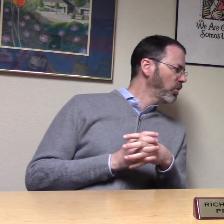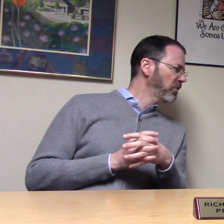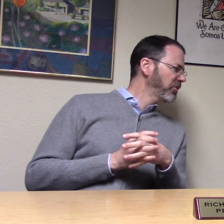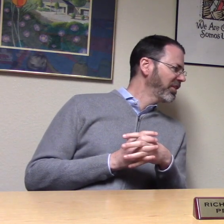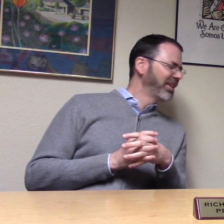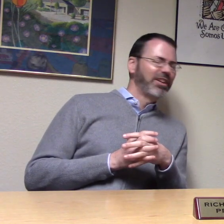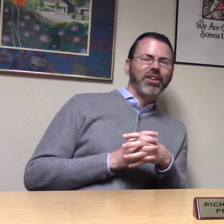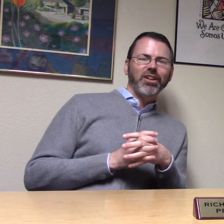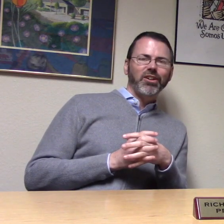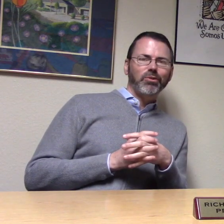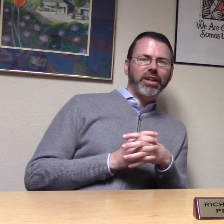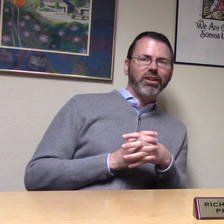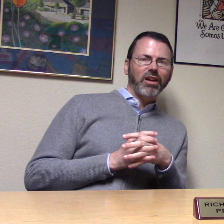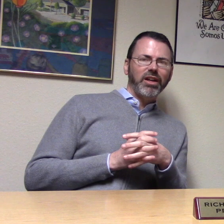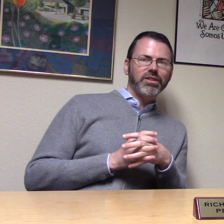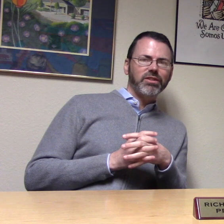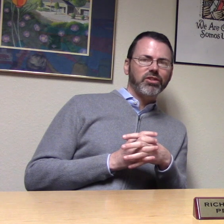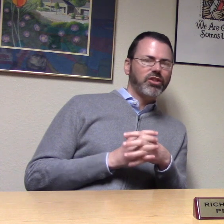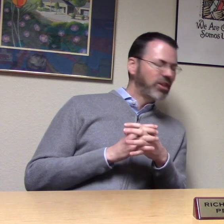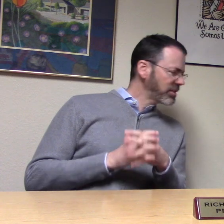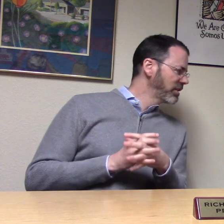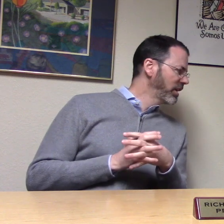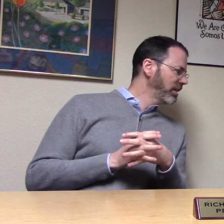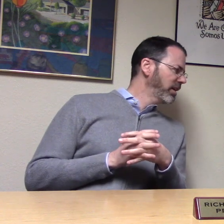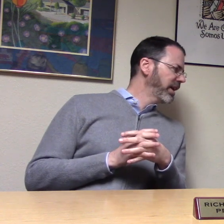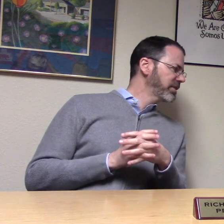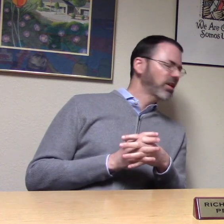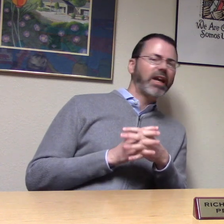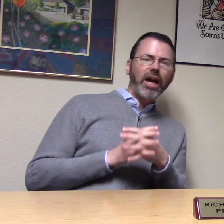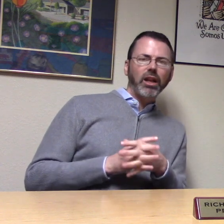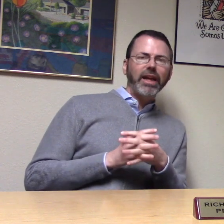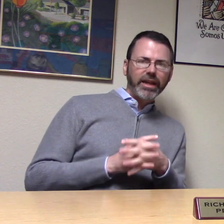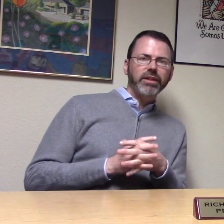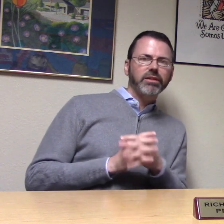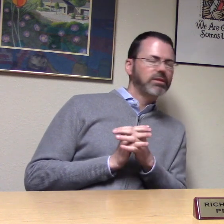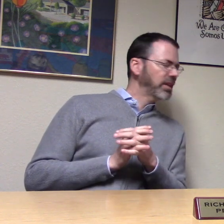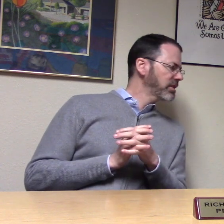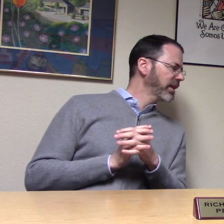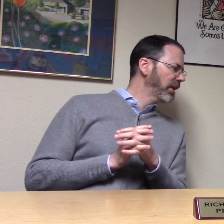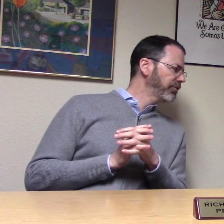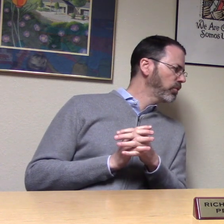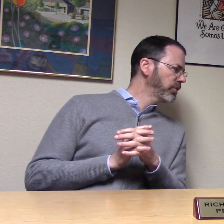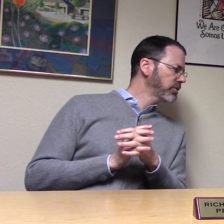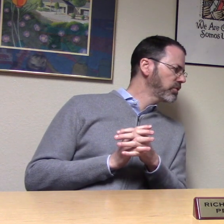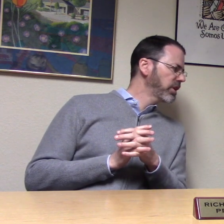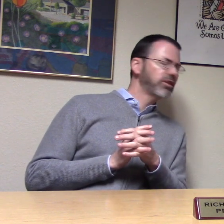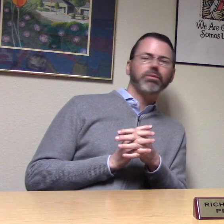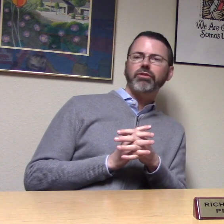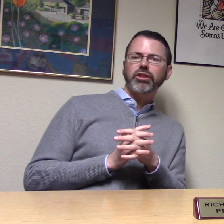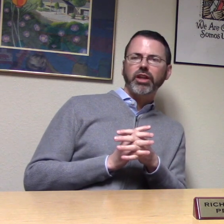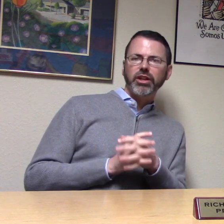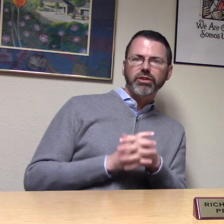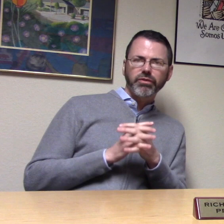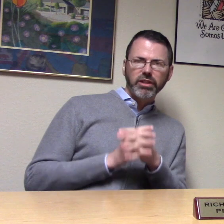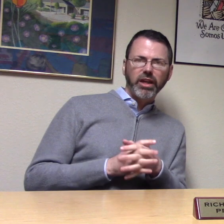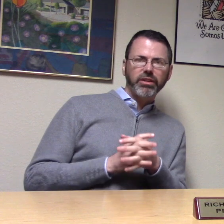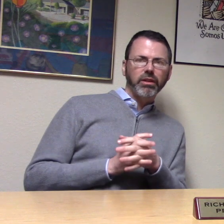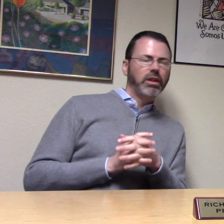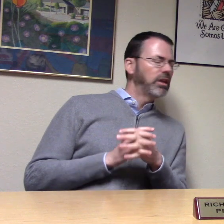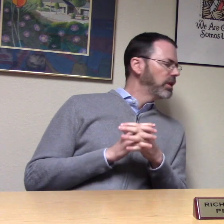was recognized just yesterday as the Cal-Ed, that's the California Association for Educators of the Deaf.